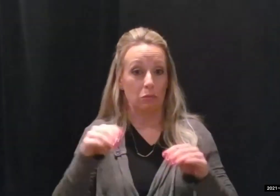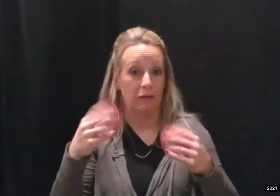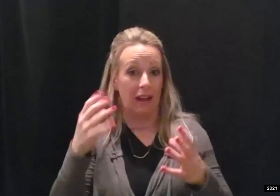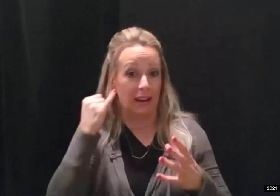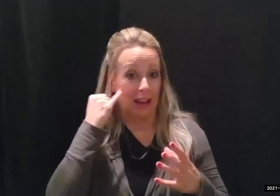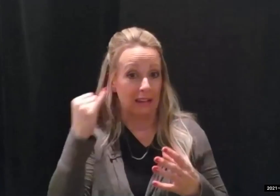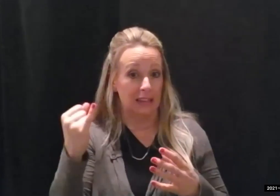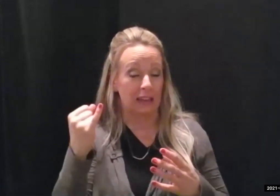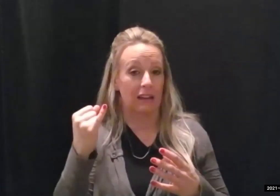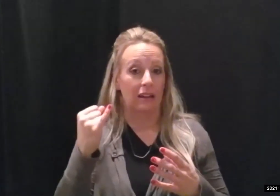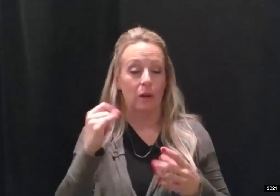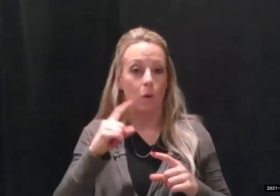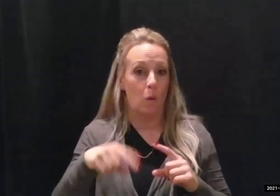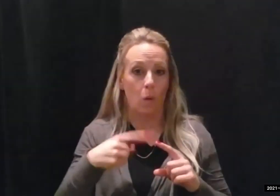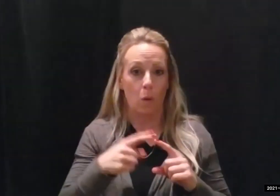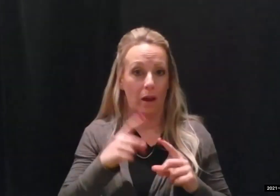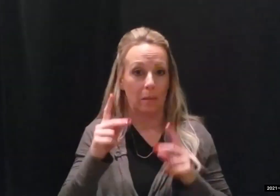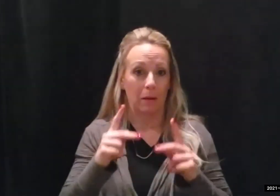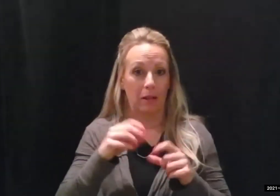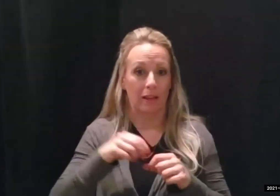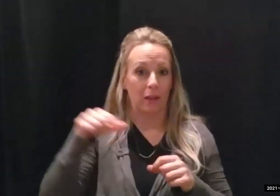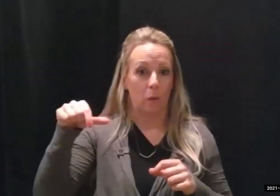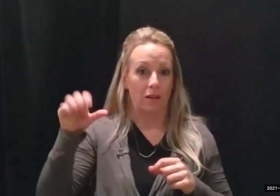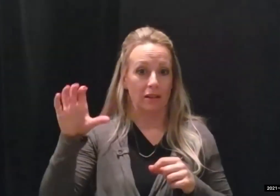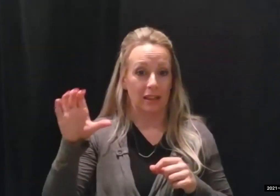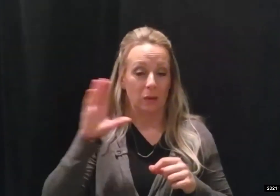when everyone in the Quad Cities might be vaccinated?